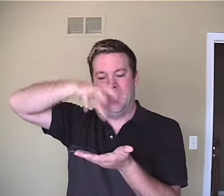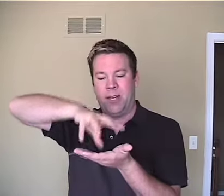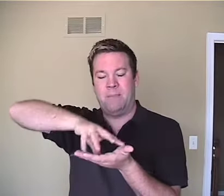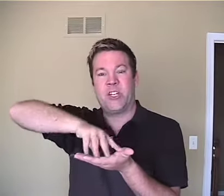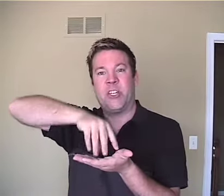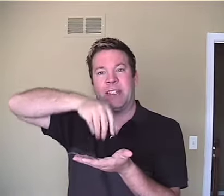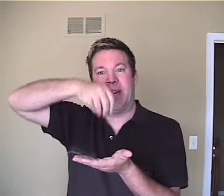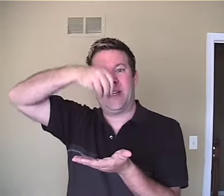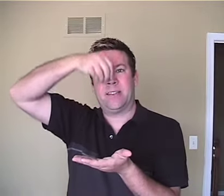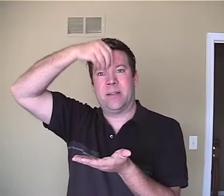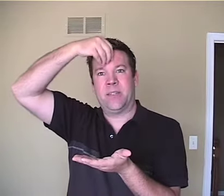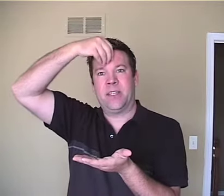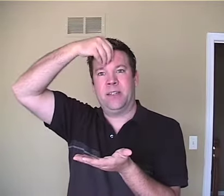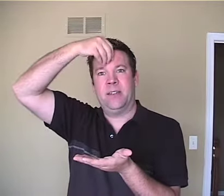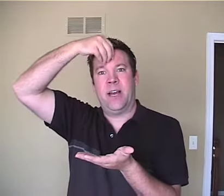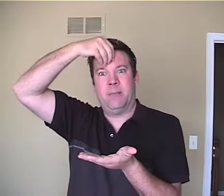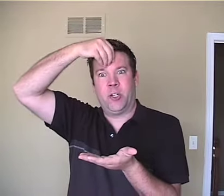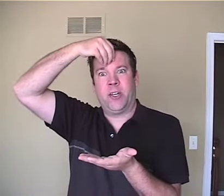I'm actually taking something. I'm learning.